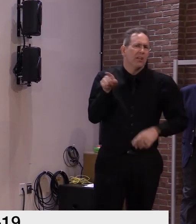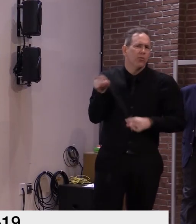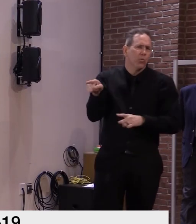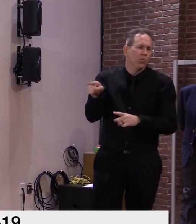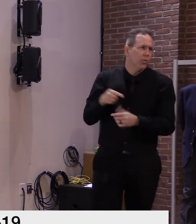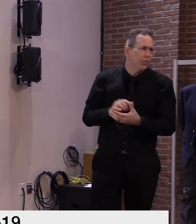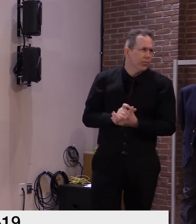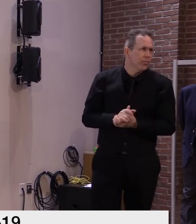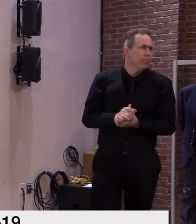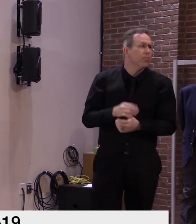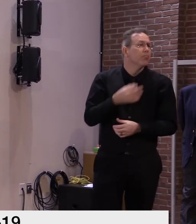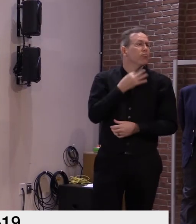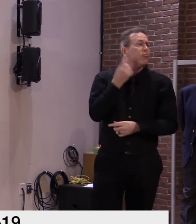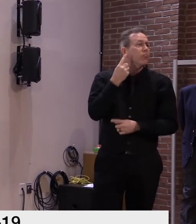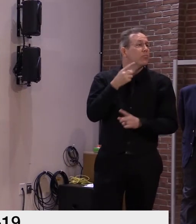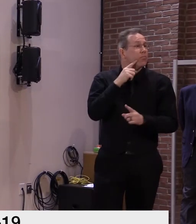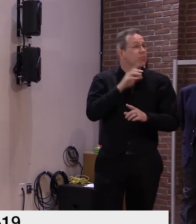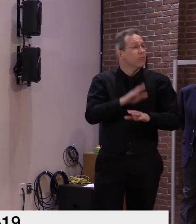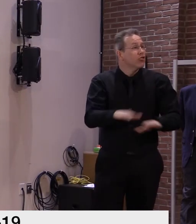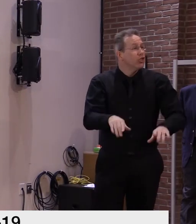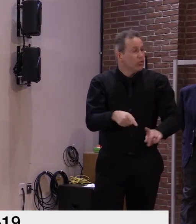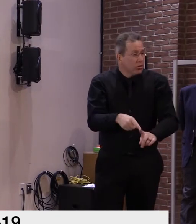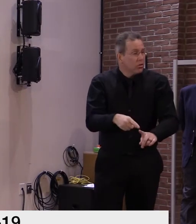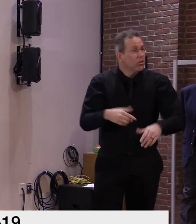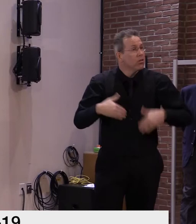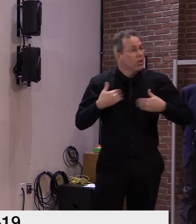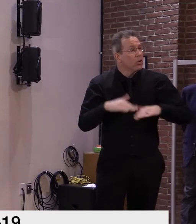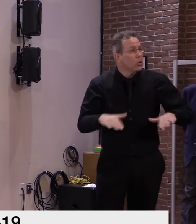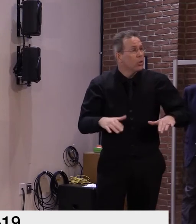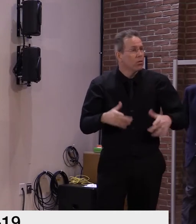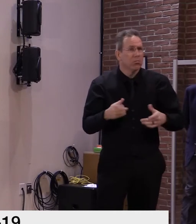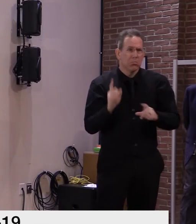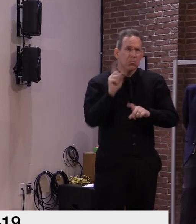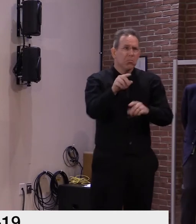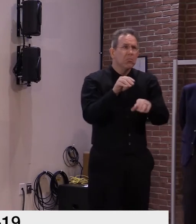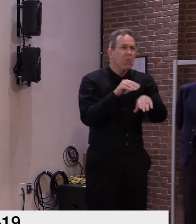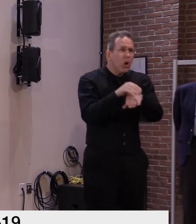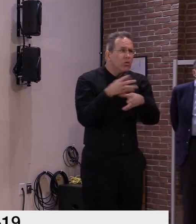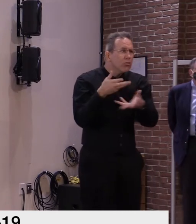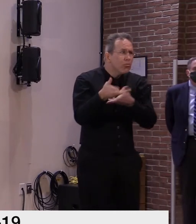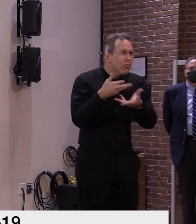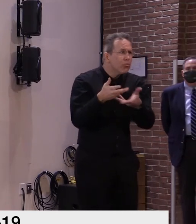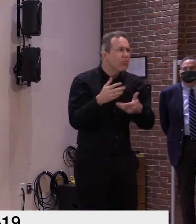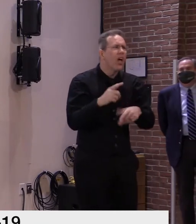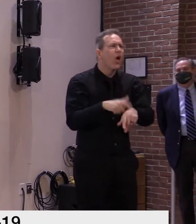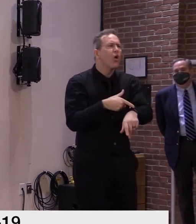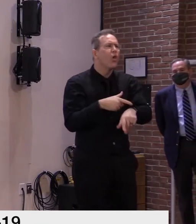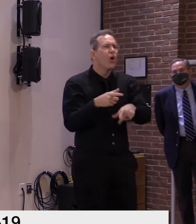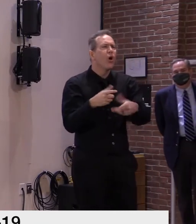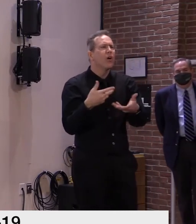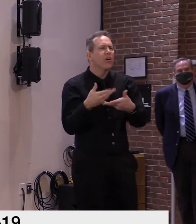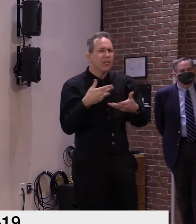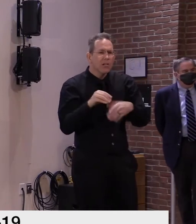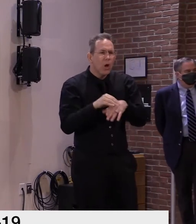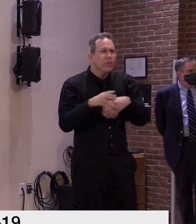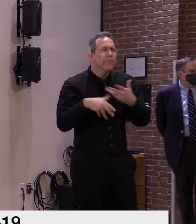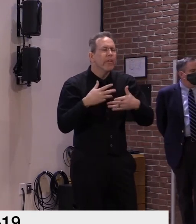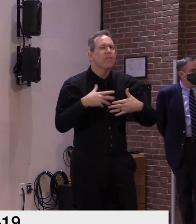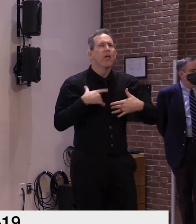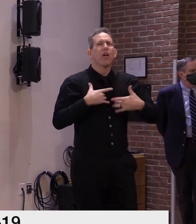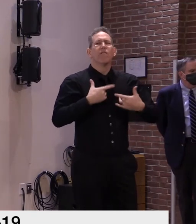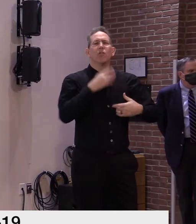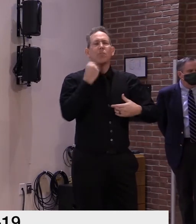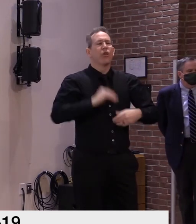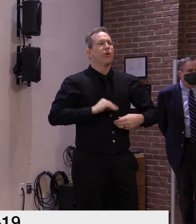another great question, Kat. And certainly we anticipate that there will be a lag in terms of ongoing impacts